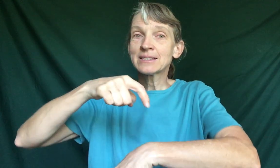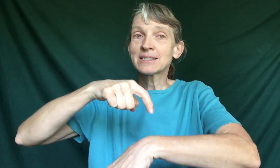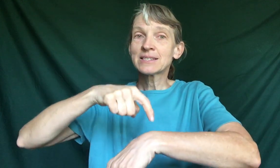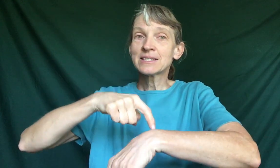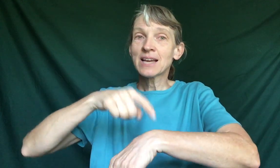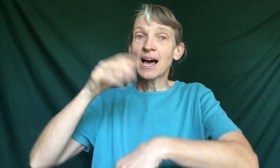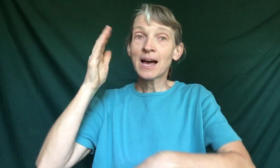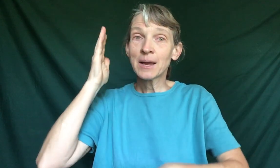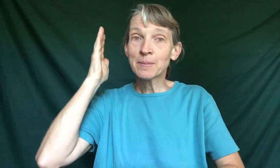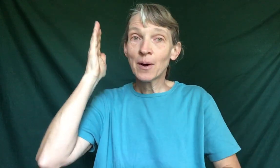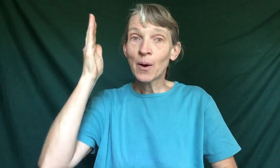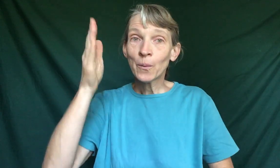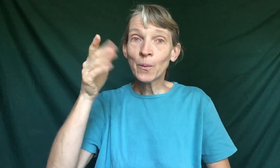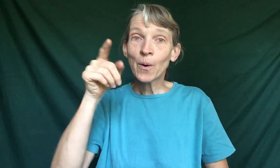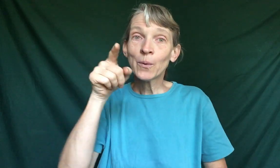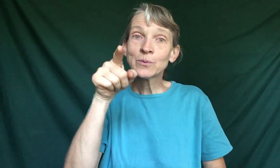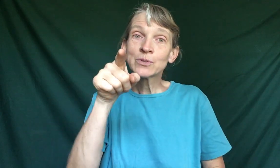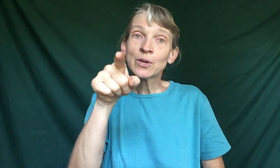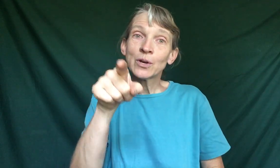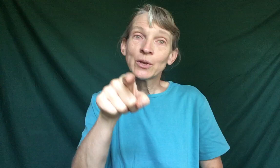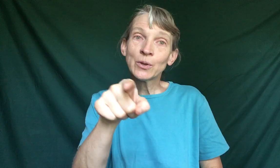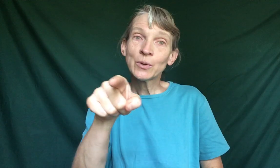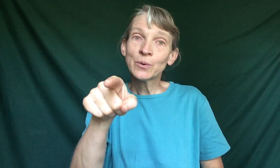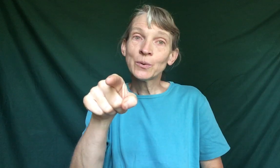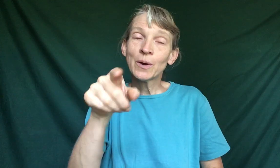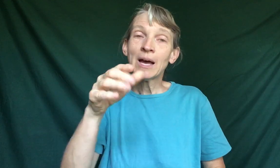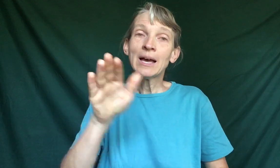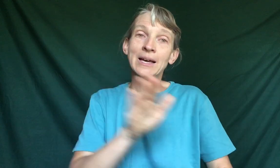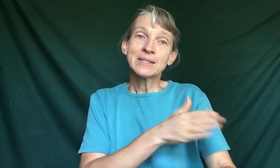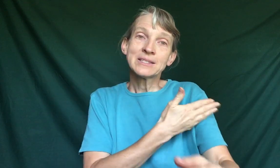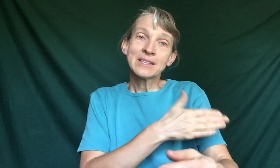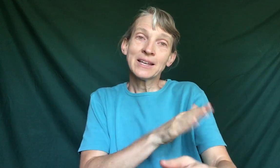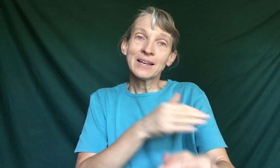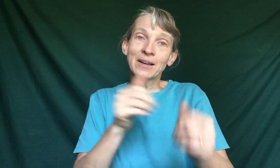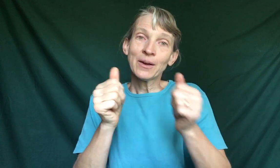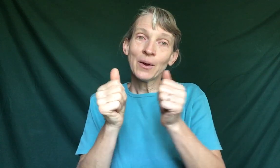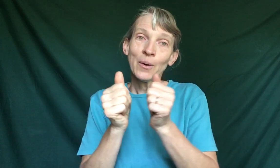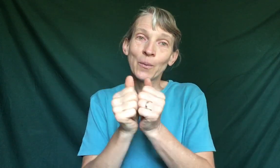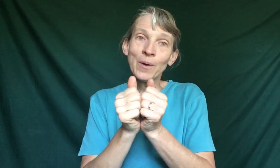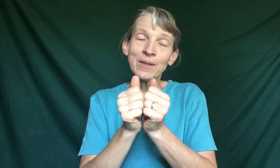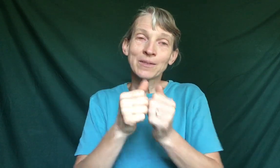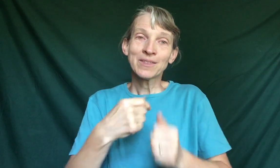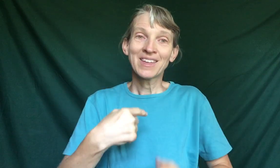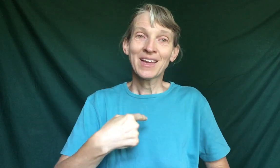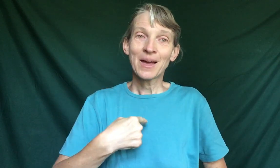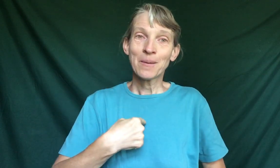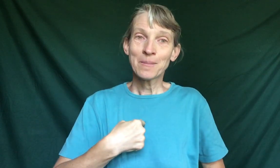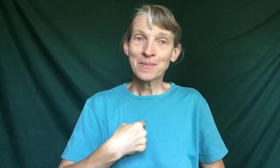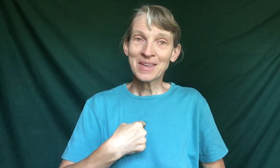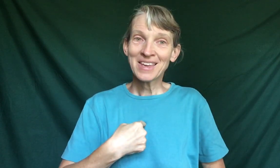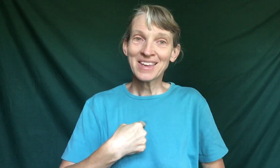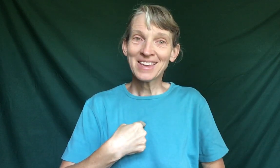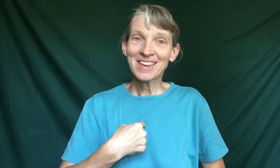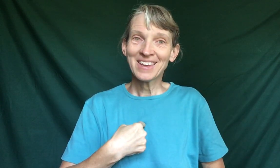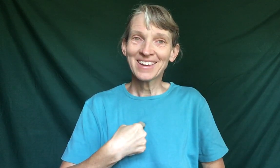Next time, won't you sing with me?